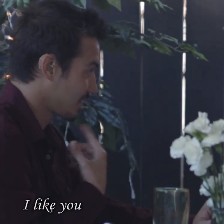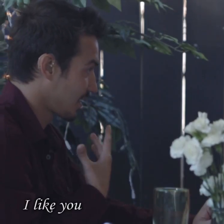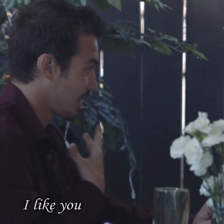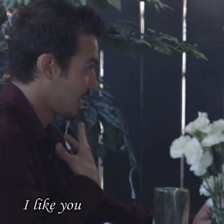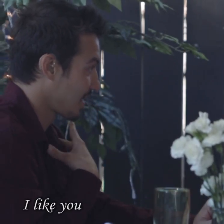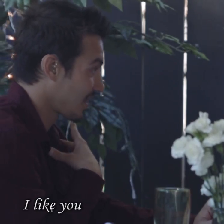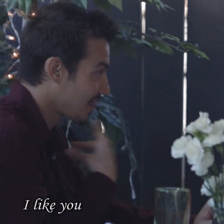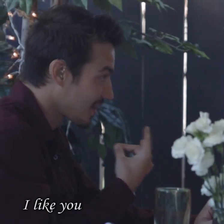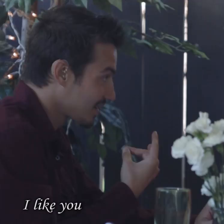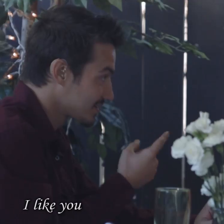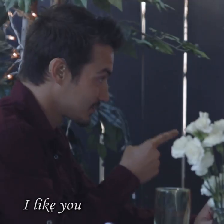moment.